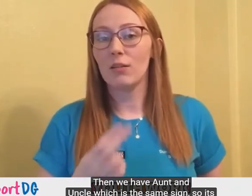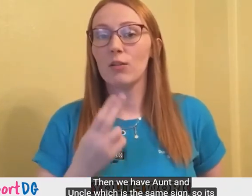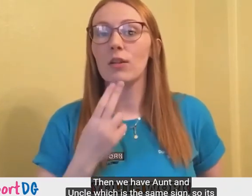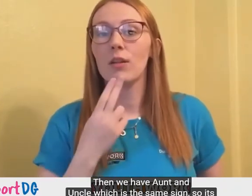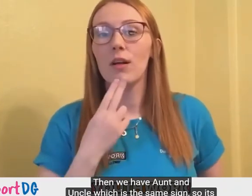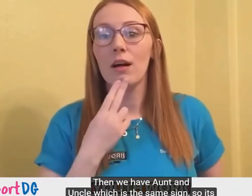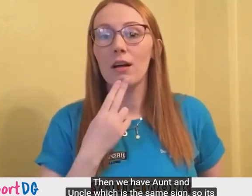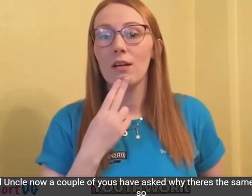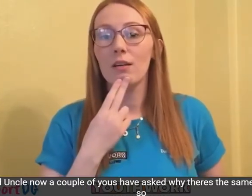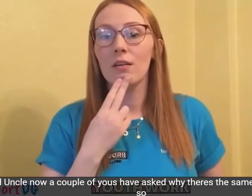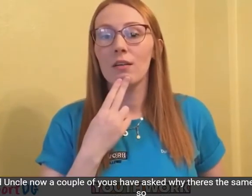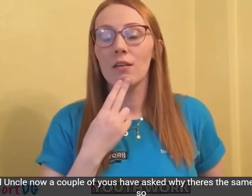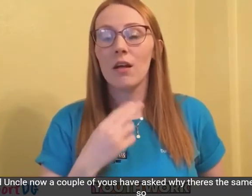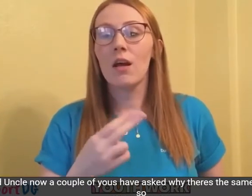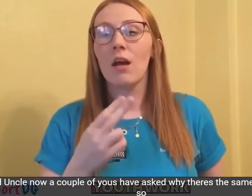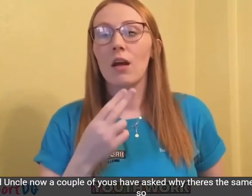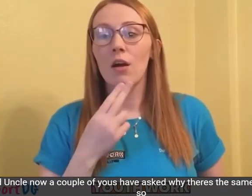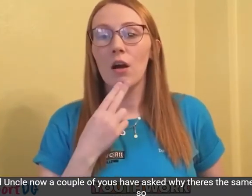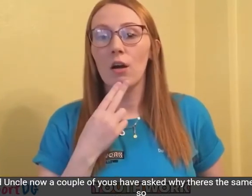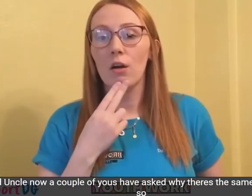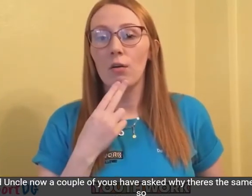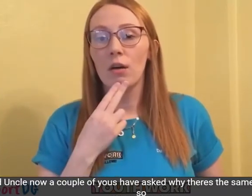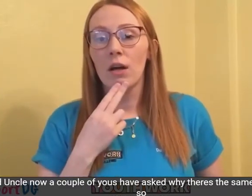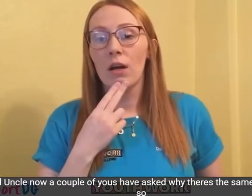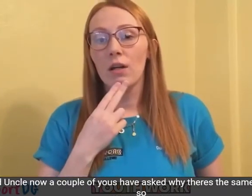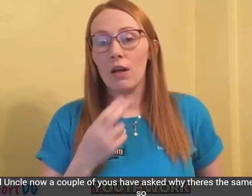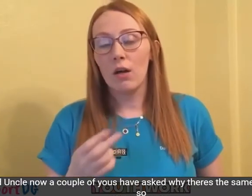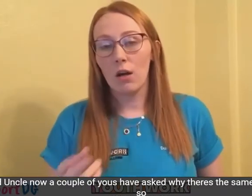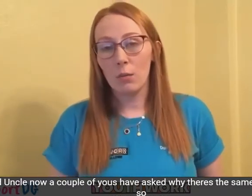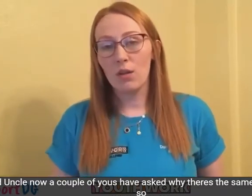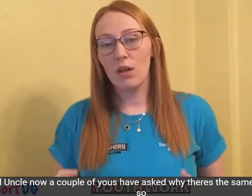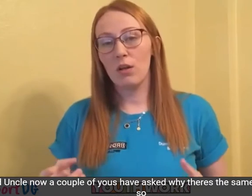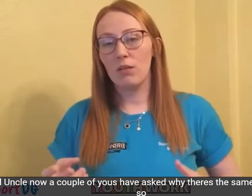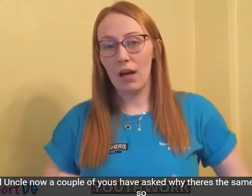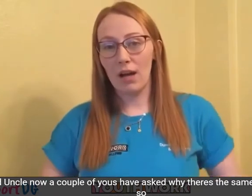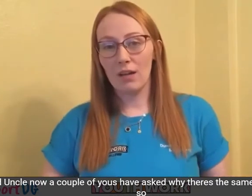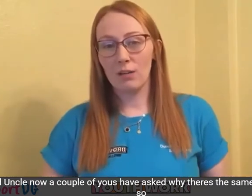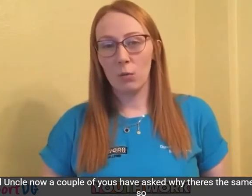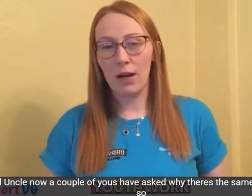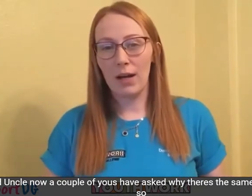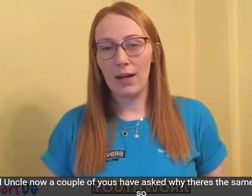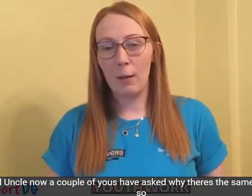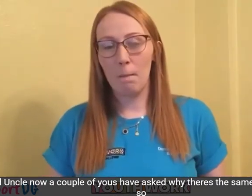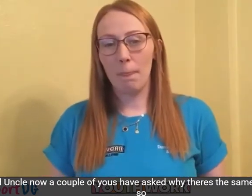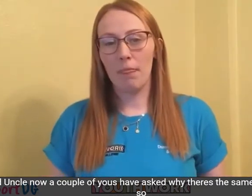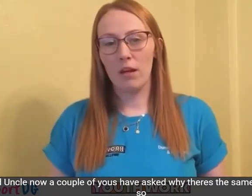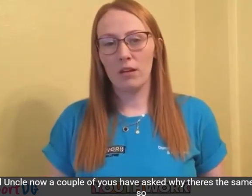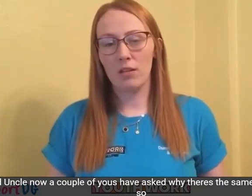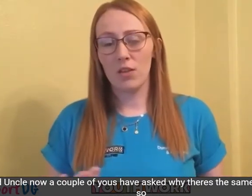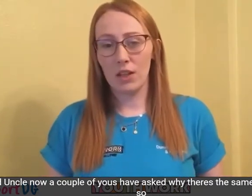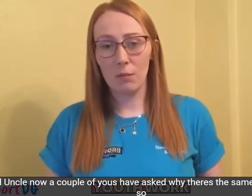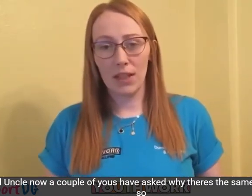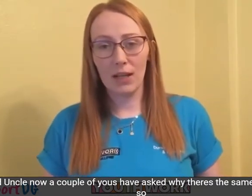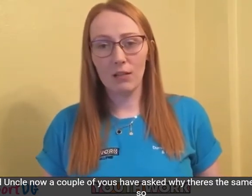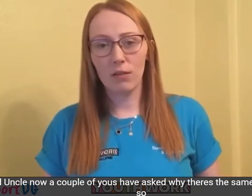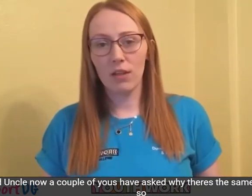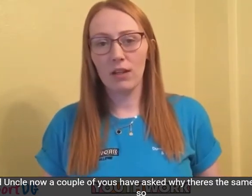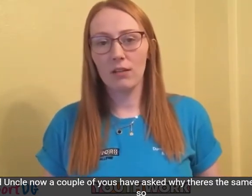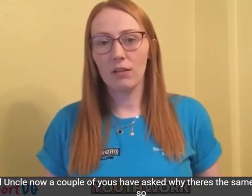it's aunt and uncle. Now a couple of you have asked why there's the same sign for things, so